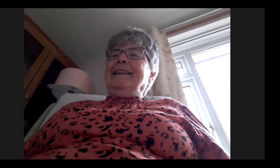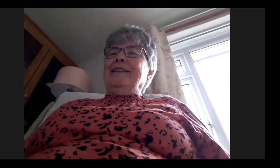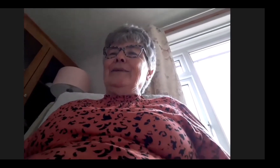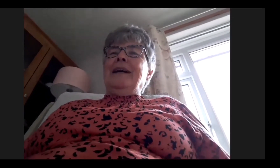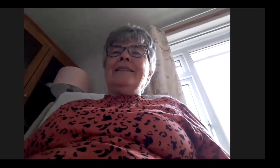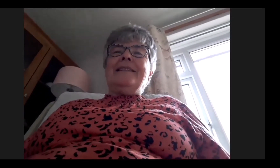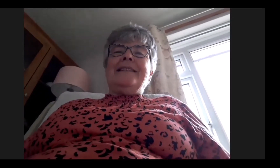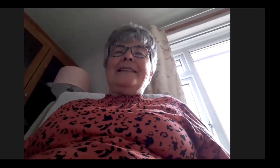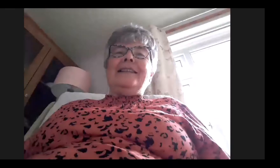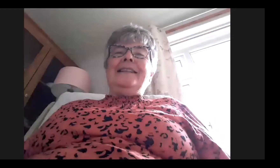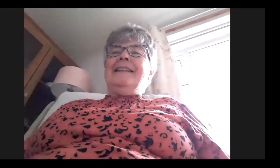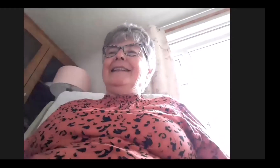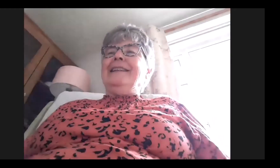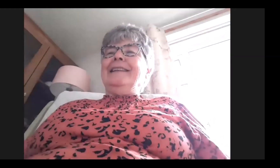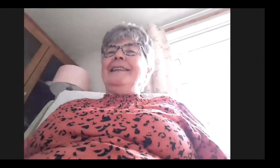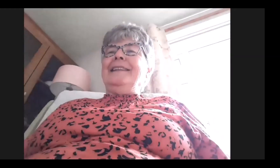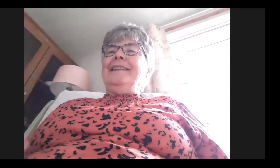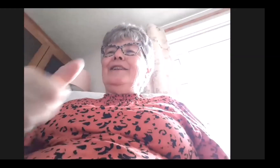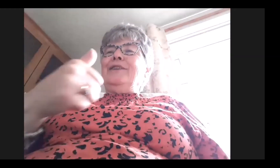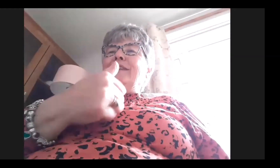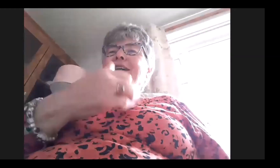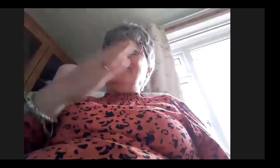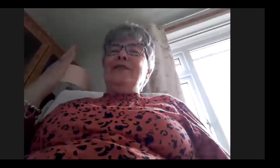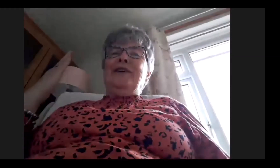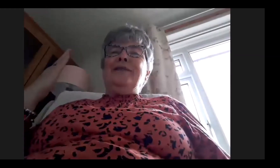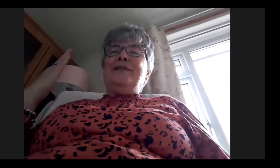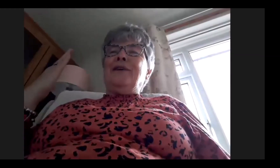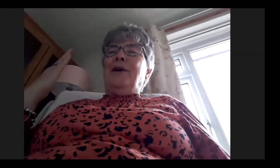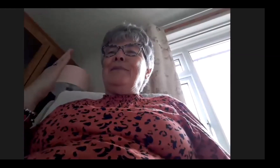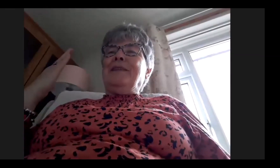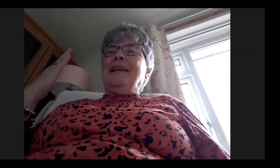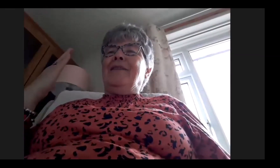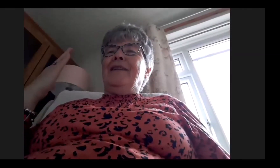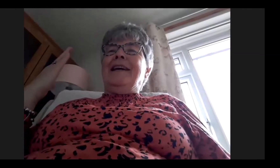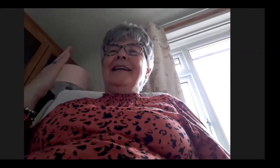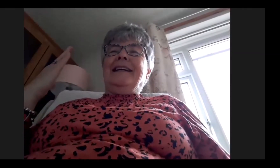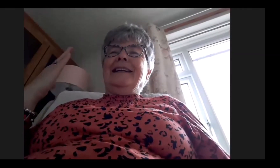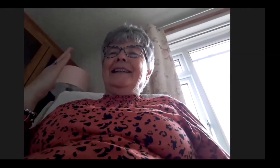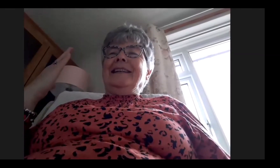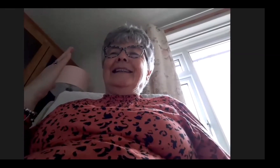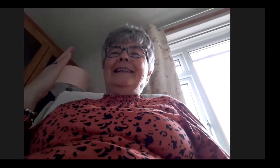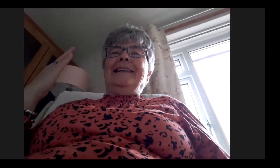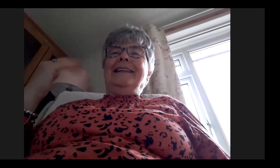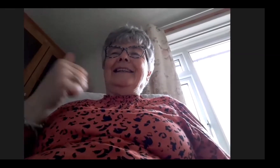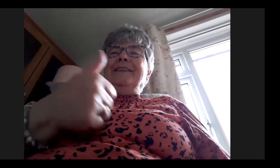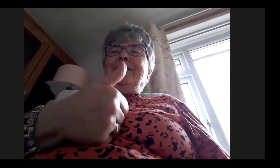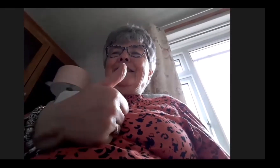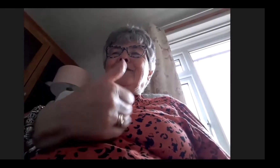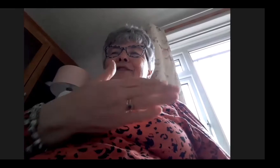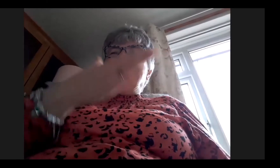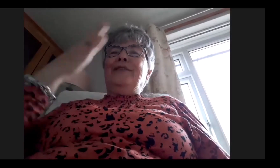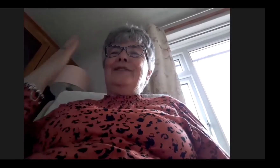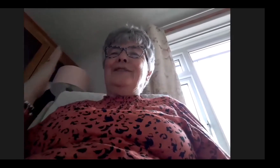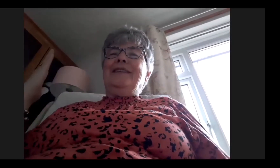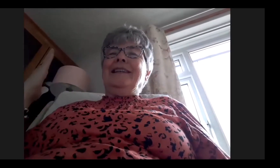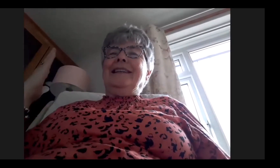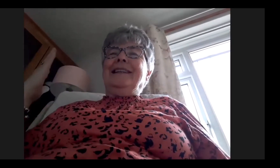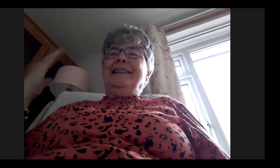Who else has done? Good afternoon, Tom, Kerry. Good afternoon.